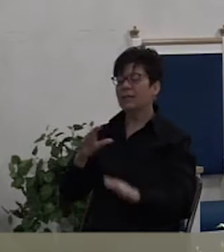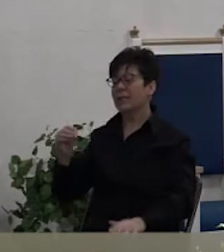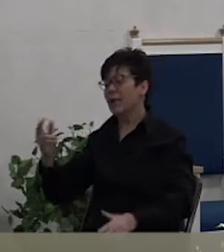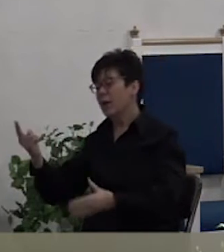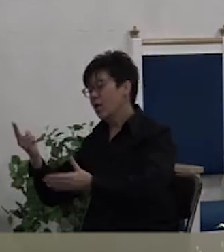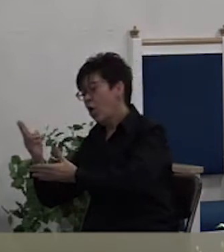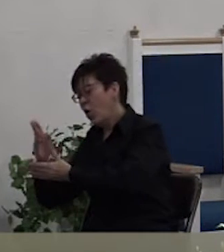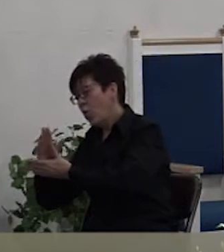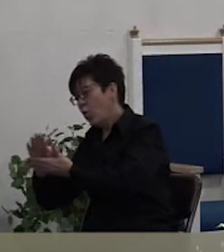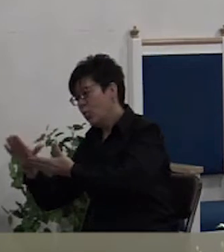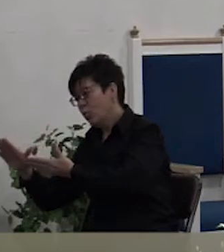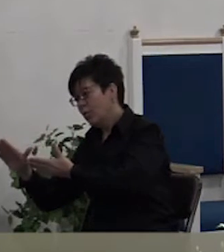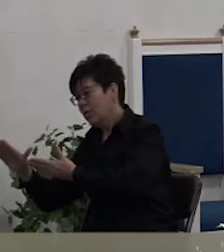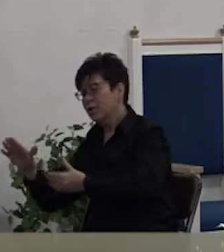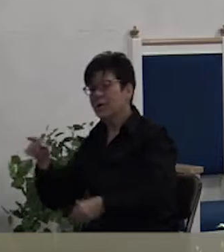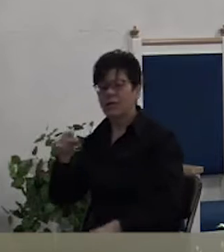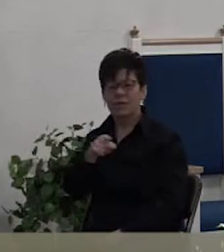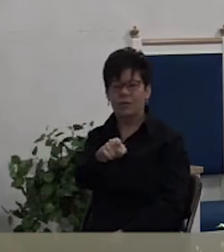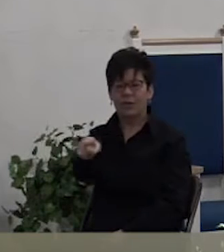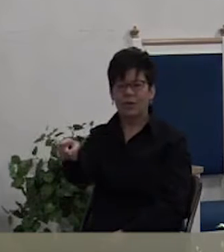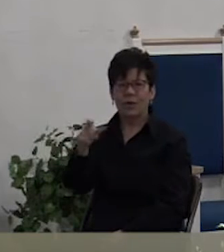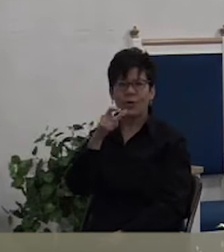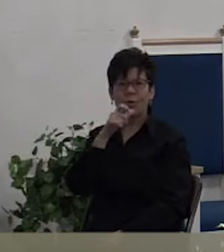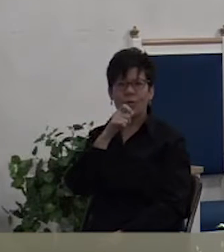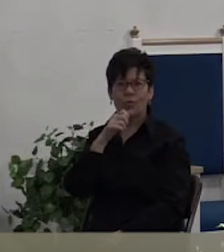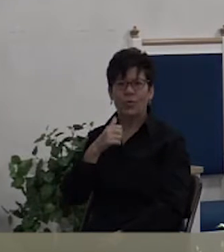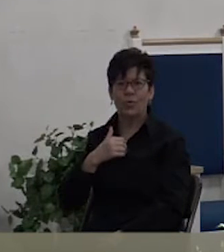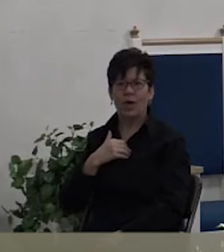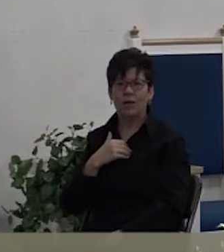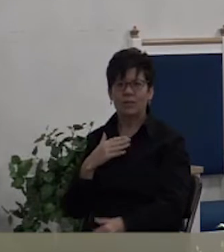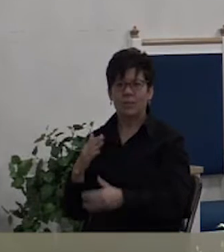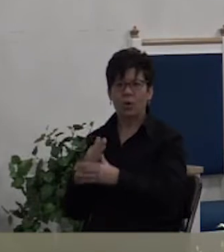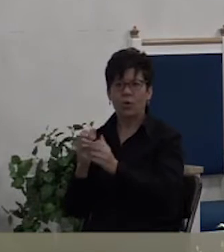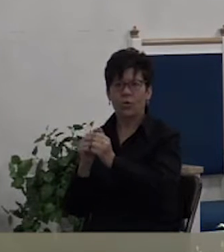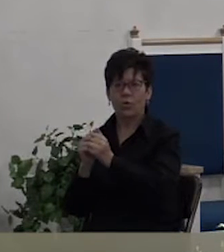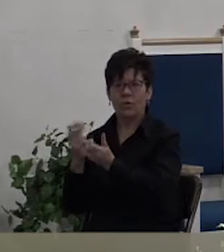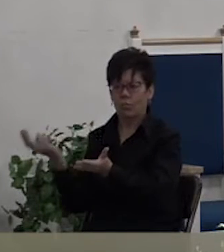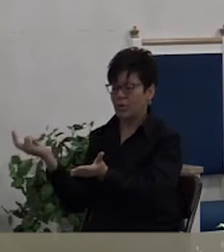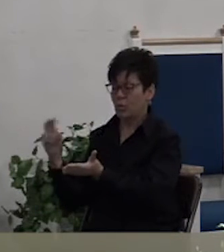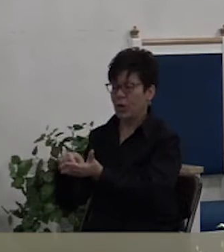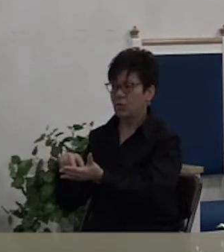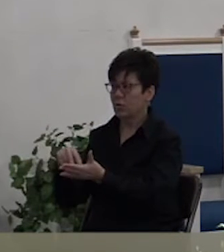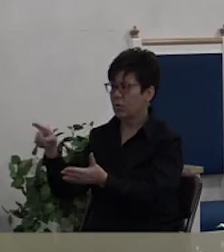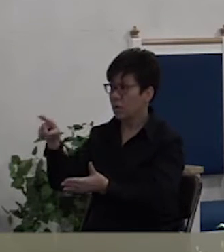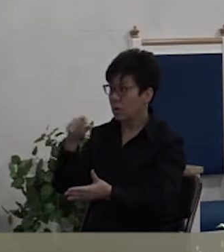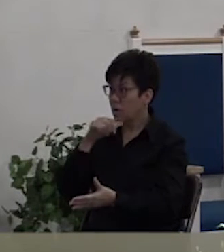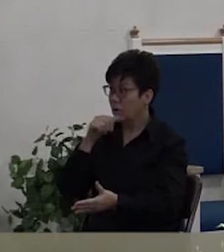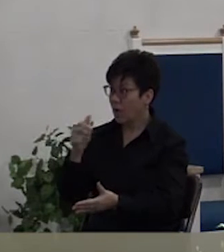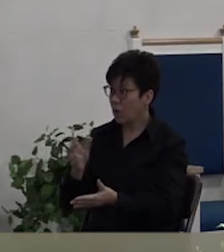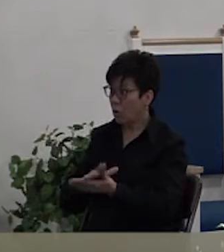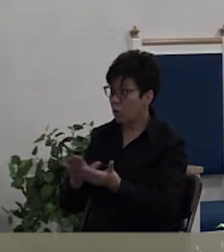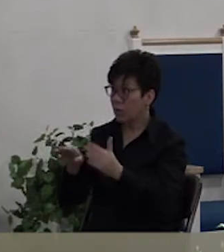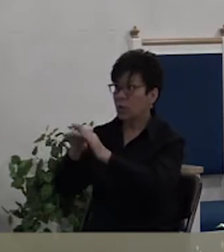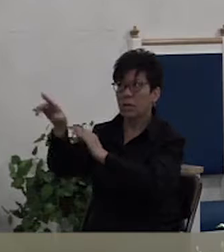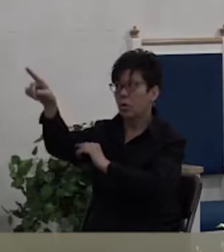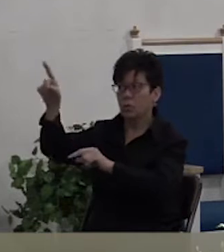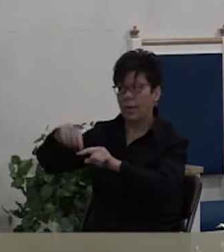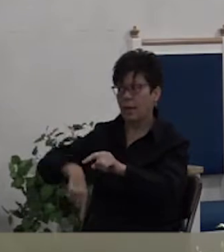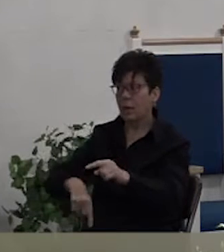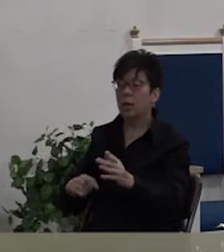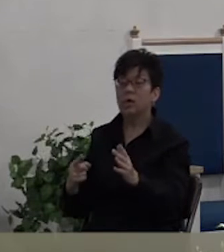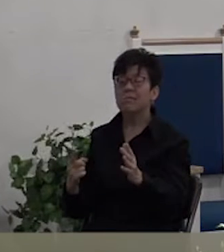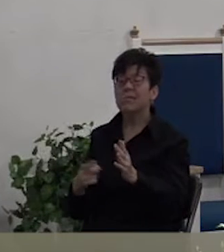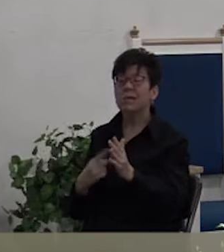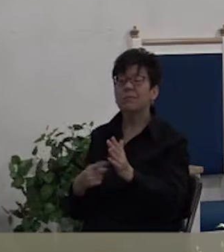holy is he that has part in the first resurrection. You're not getting there unholy. You're not getting there sometime